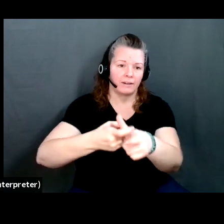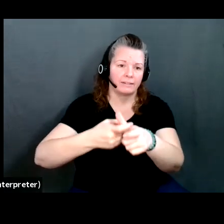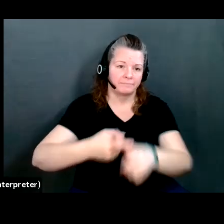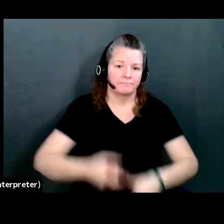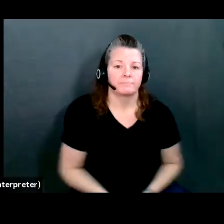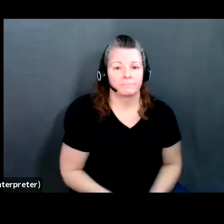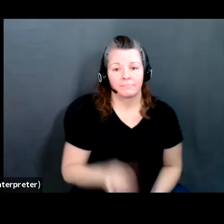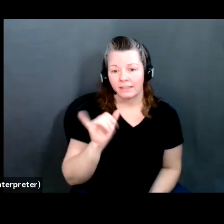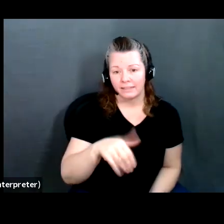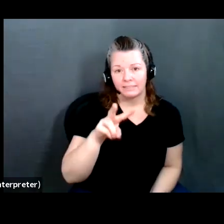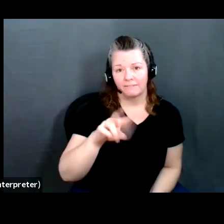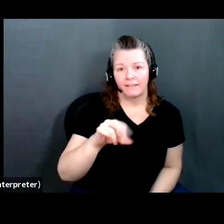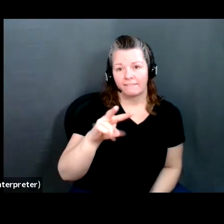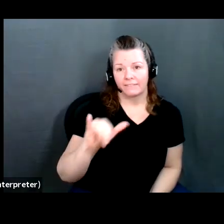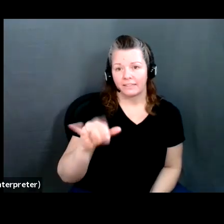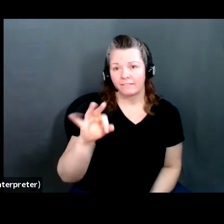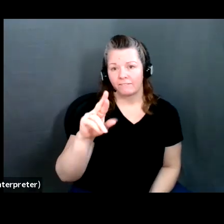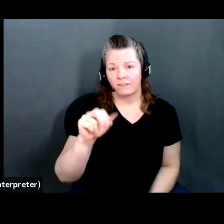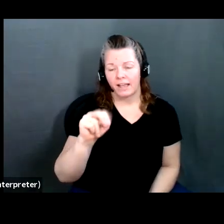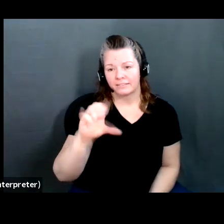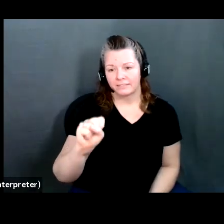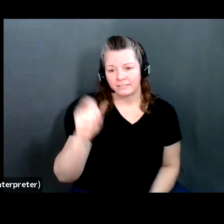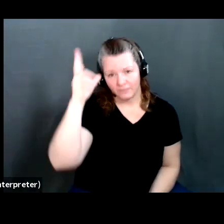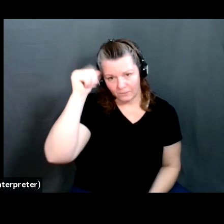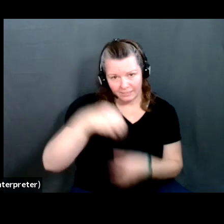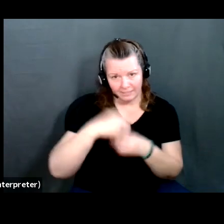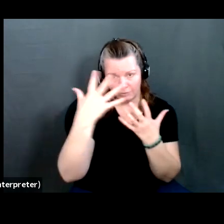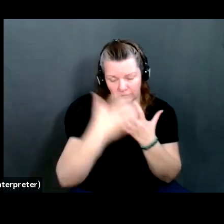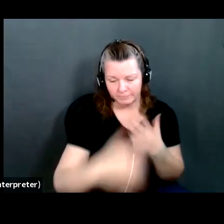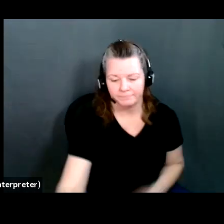That's Vivi Francis, Horse in the Dark. So